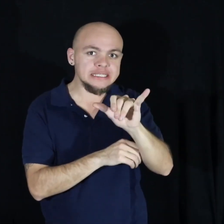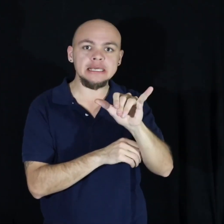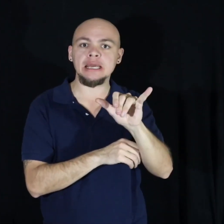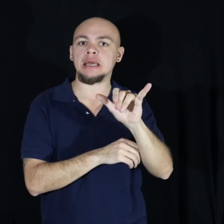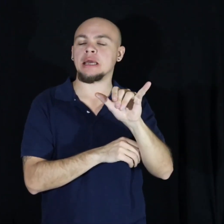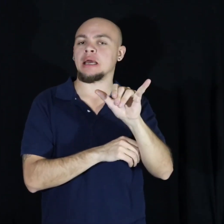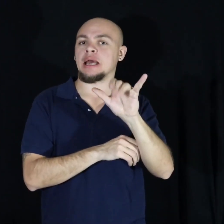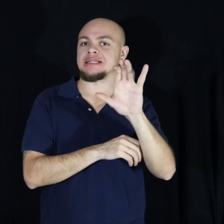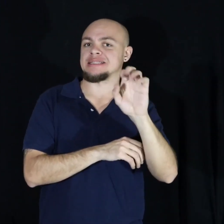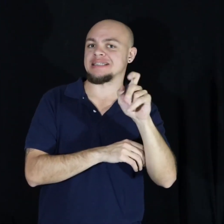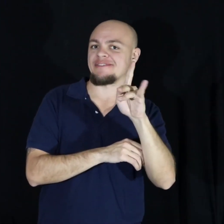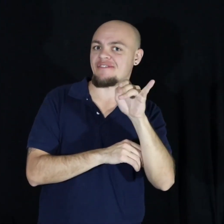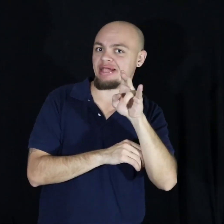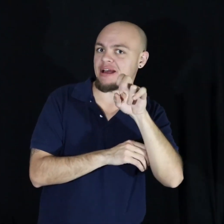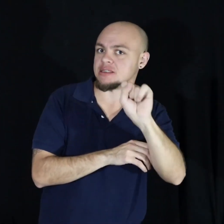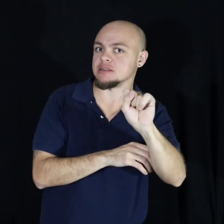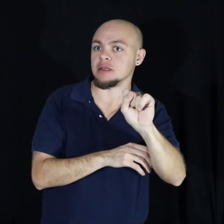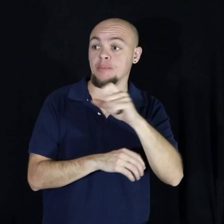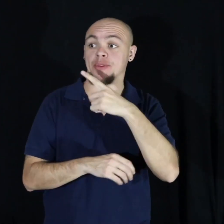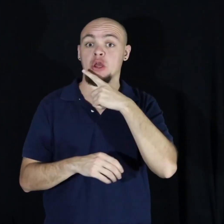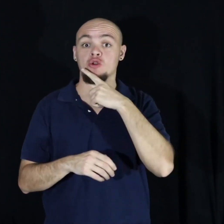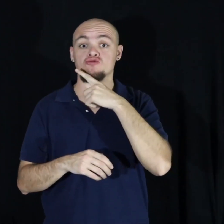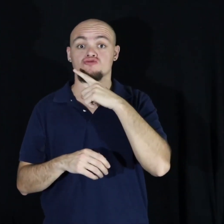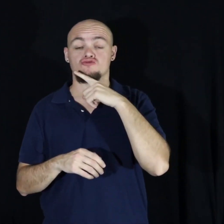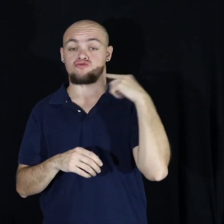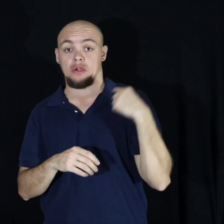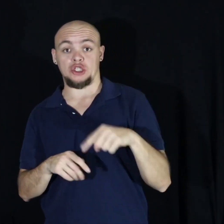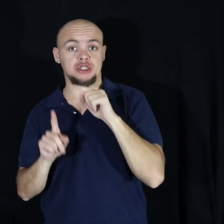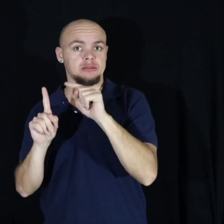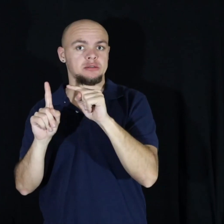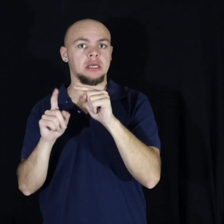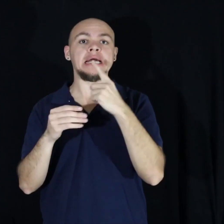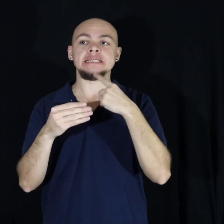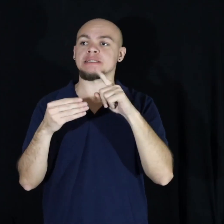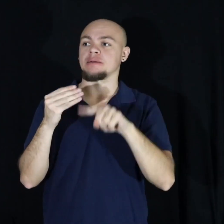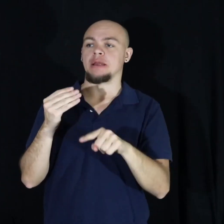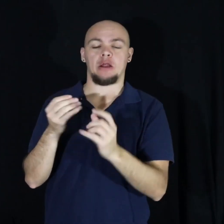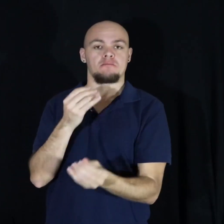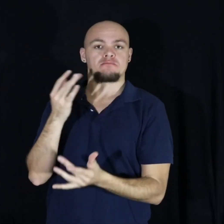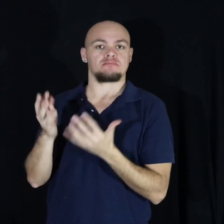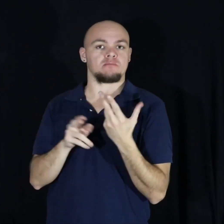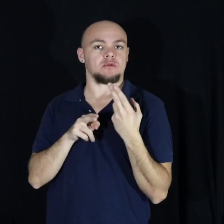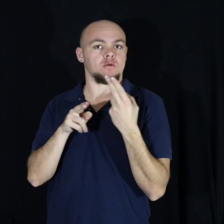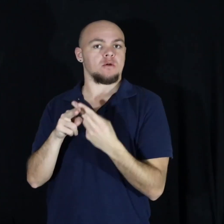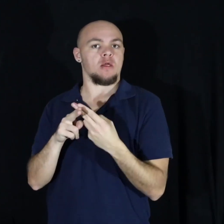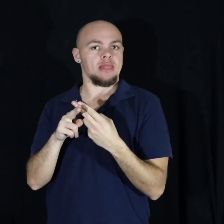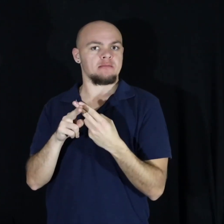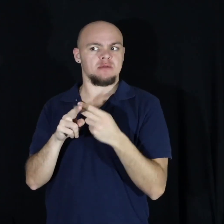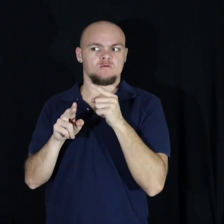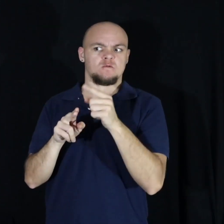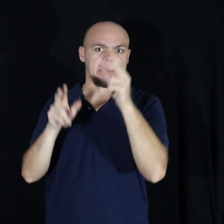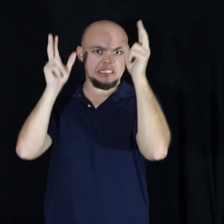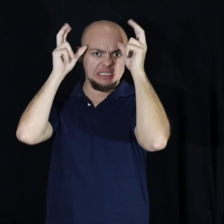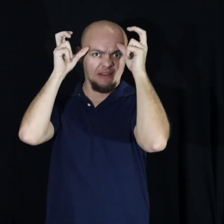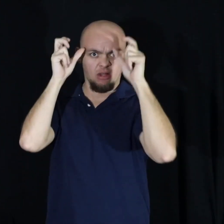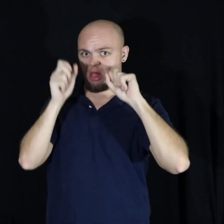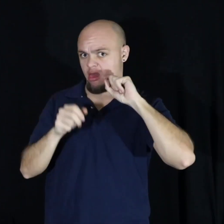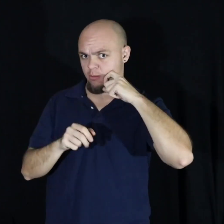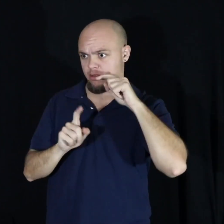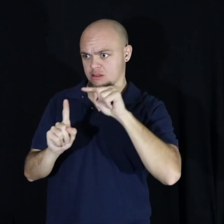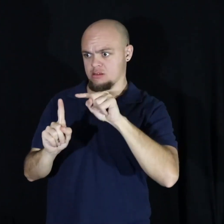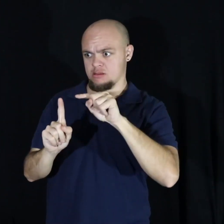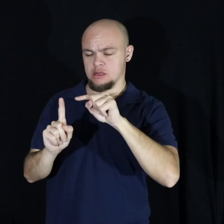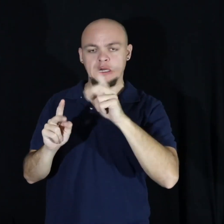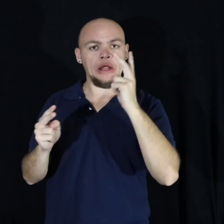Russia, people went so far as to burn potatoes at the stake and called them the devil's apples. Now, it's easy to